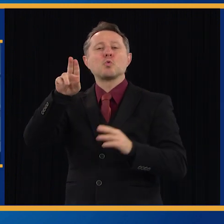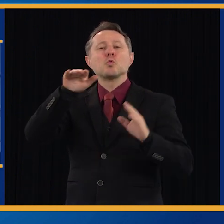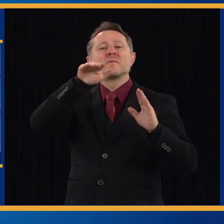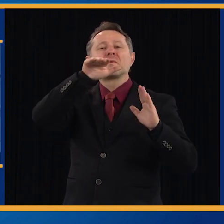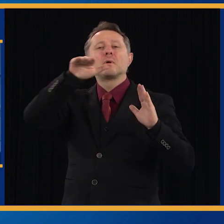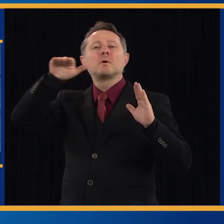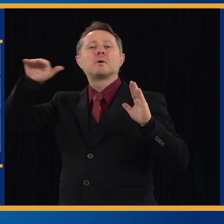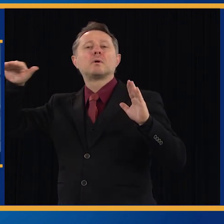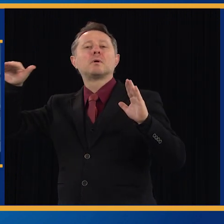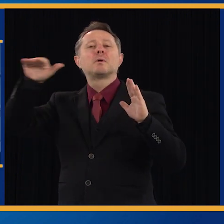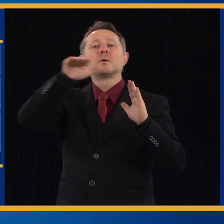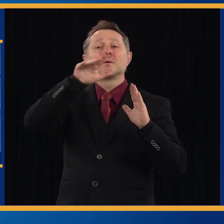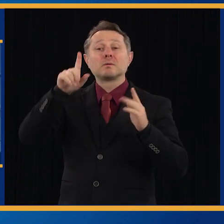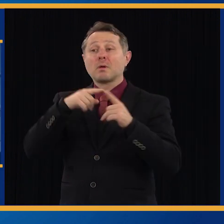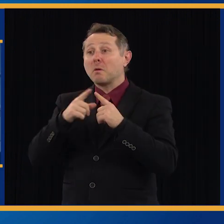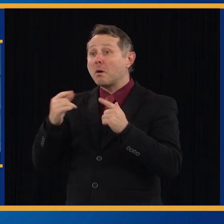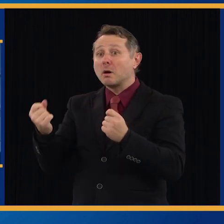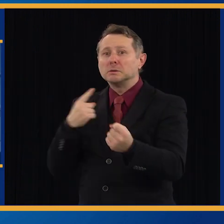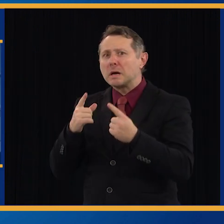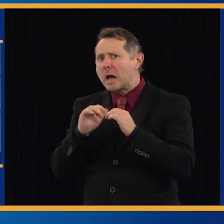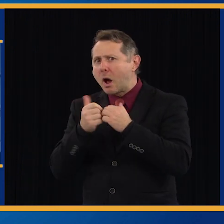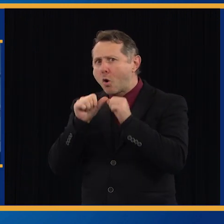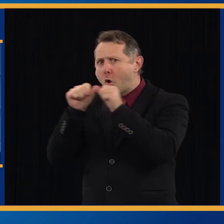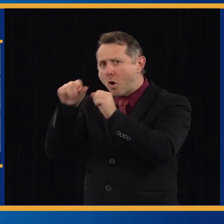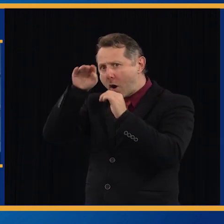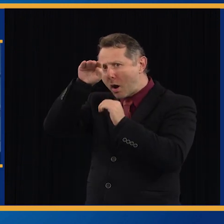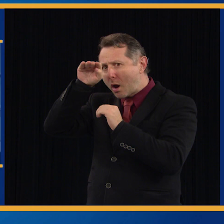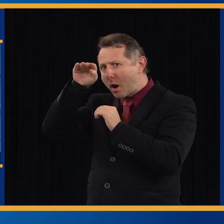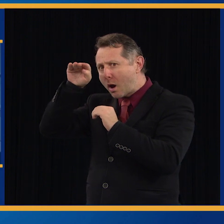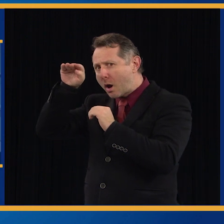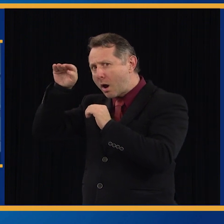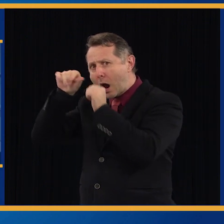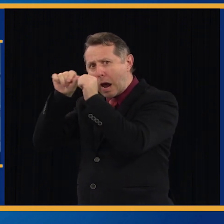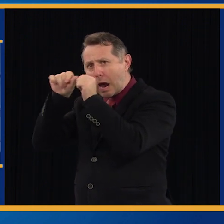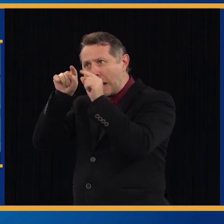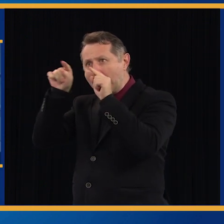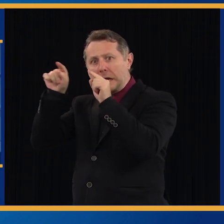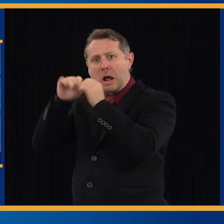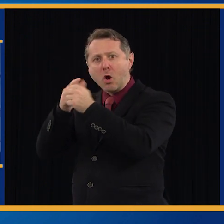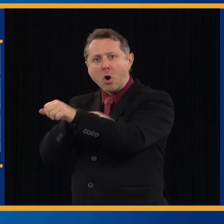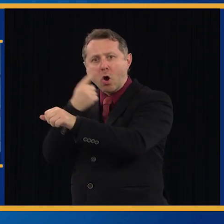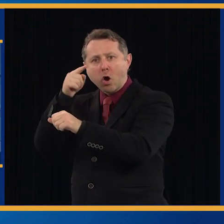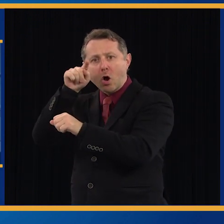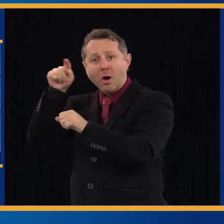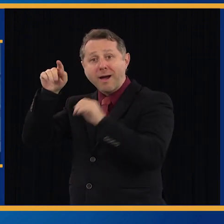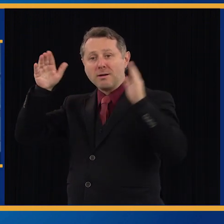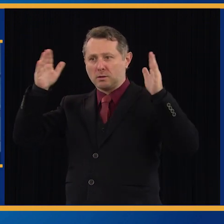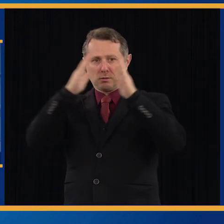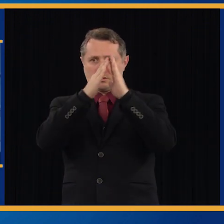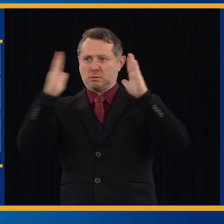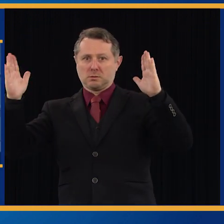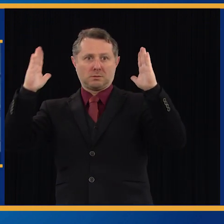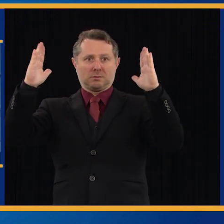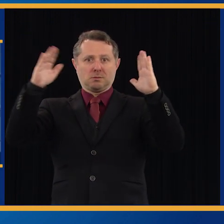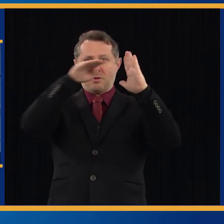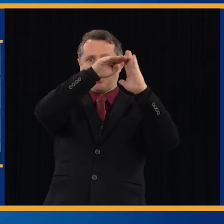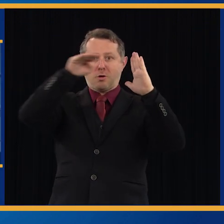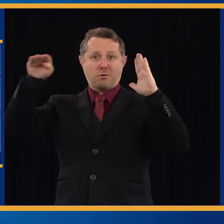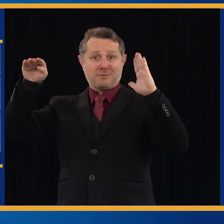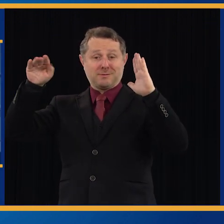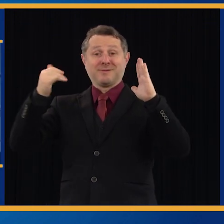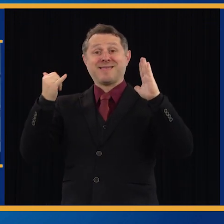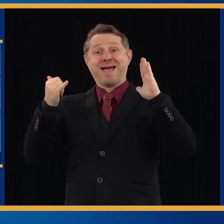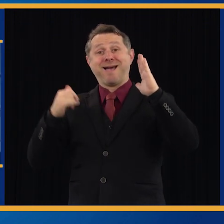the question was, how long are we going to be on this plateau? How long, how wide is the plateau? The question now